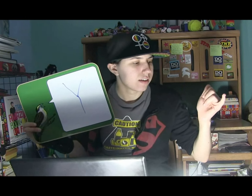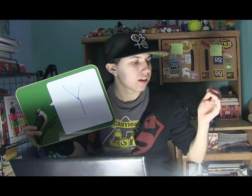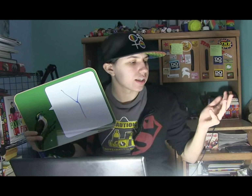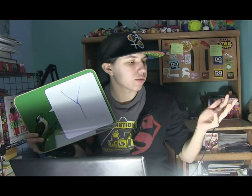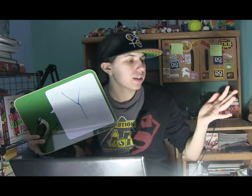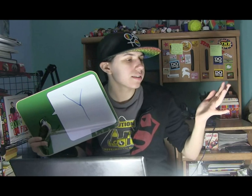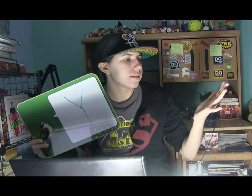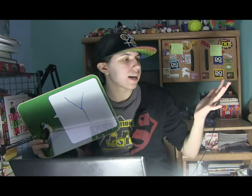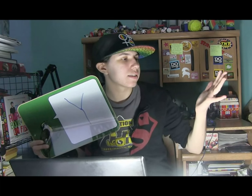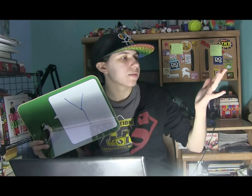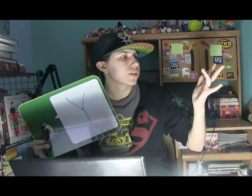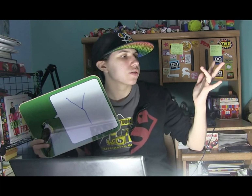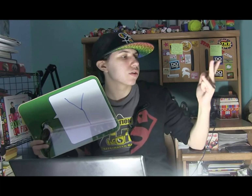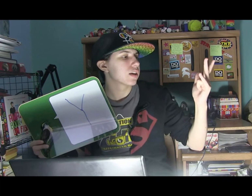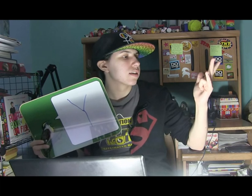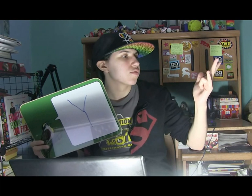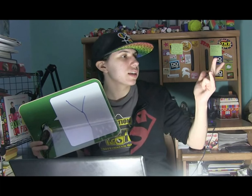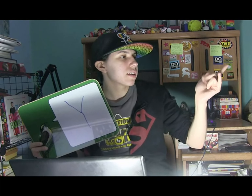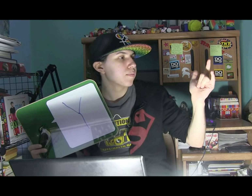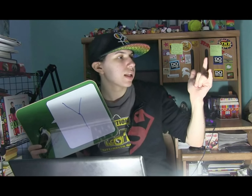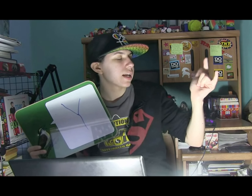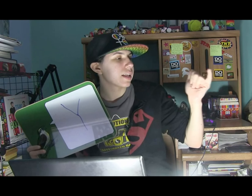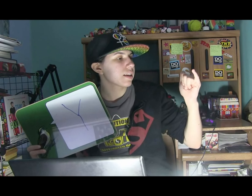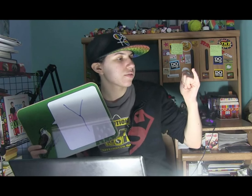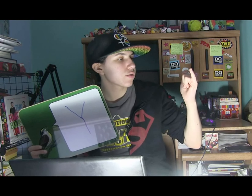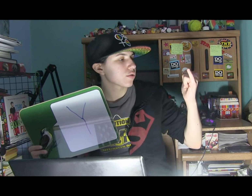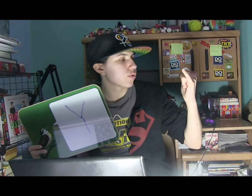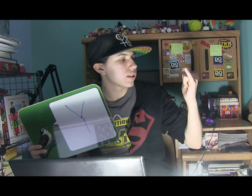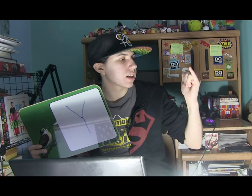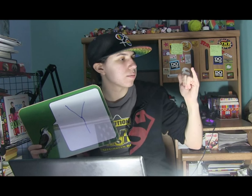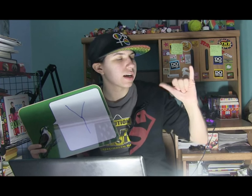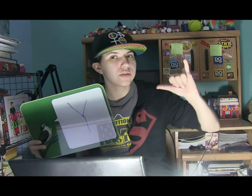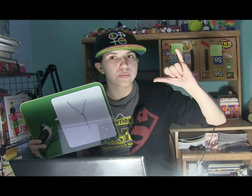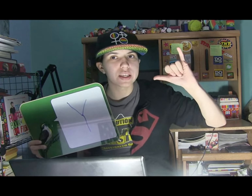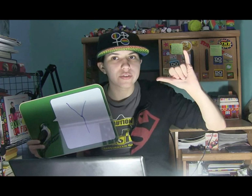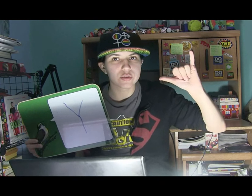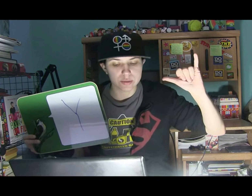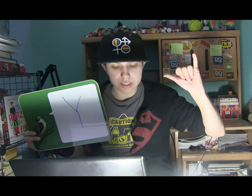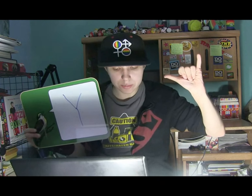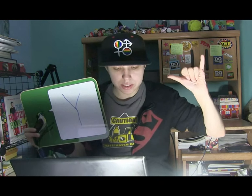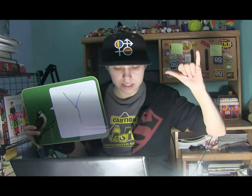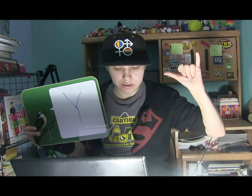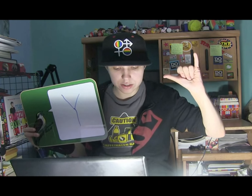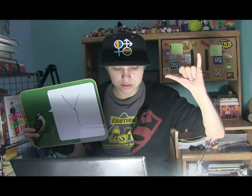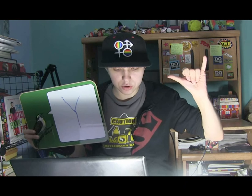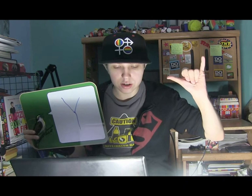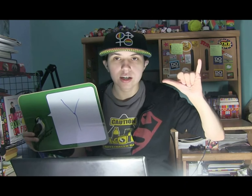Okay, so what it is that your ring, middle, and index fingers are going to come down, your pinky finger is going to be up in the air, and your thumb